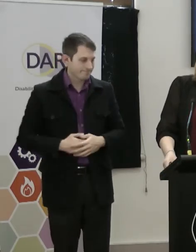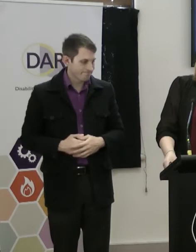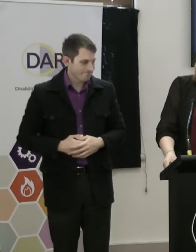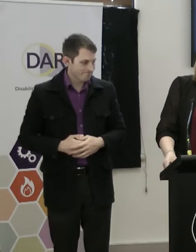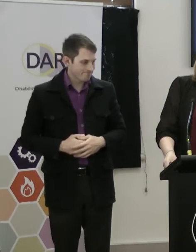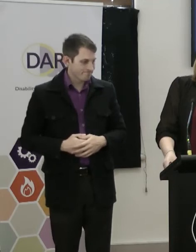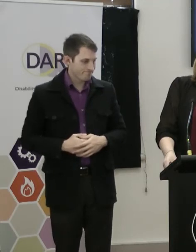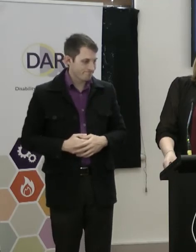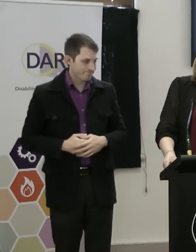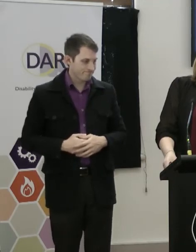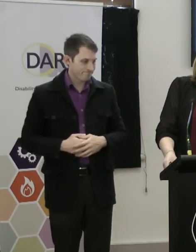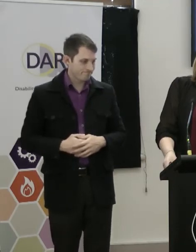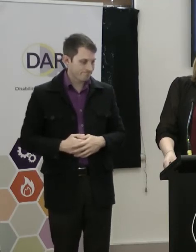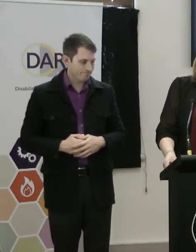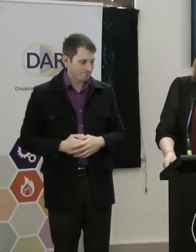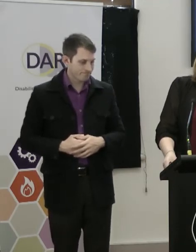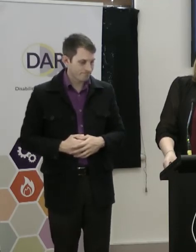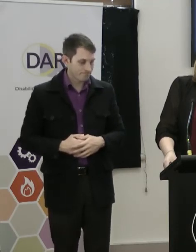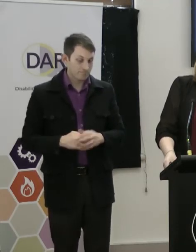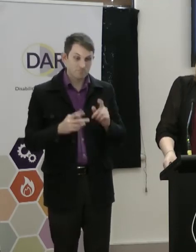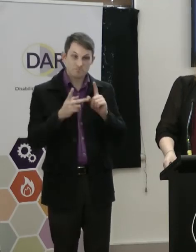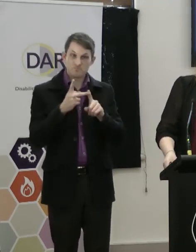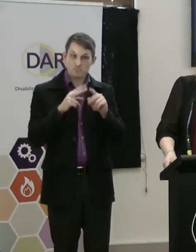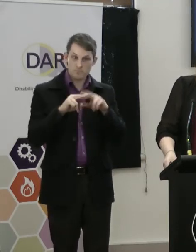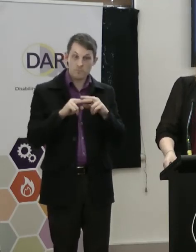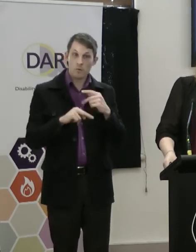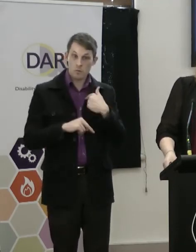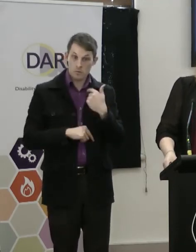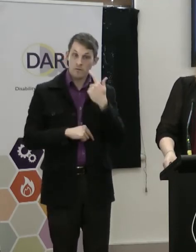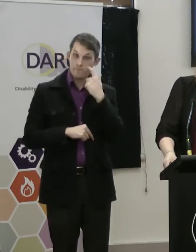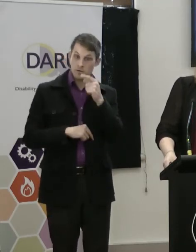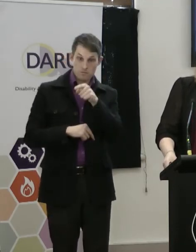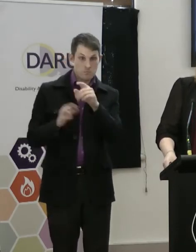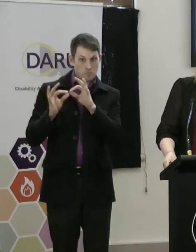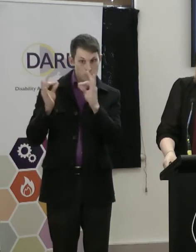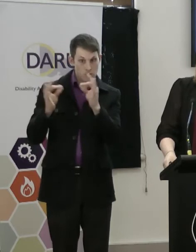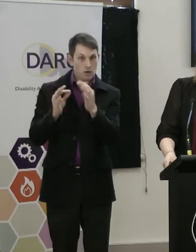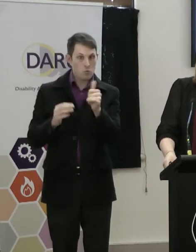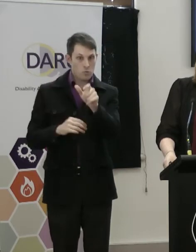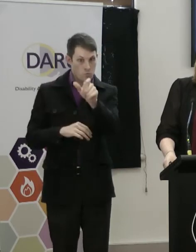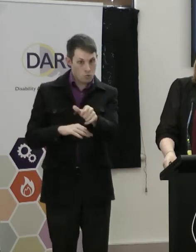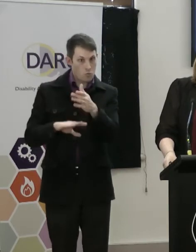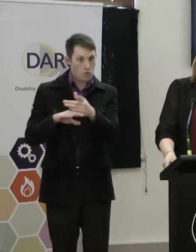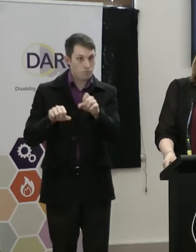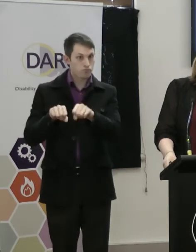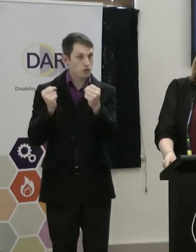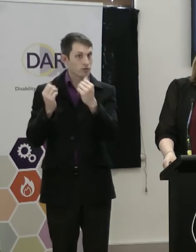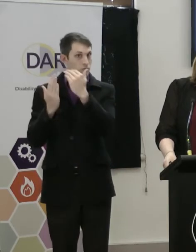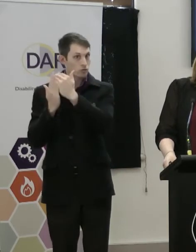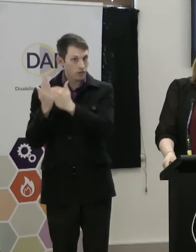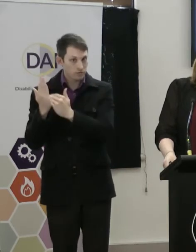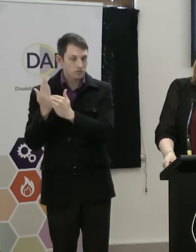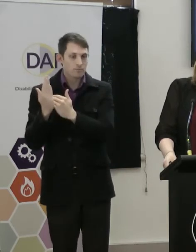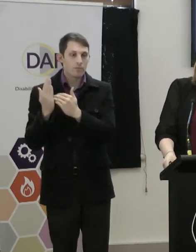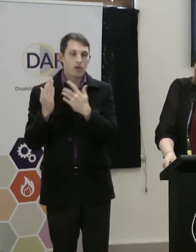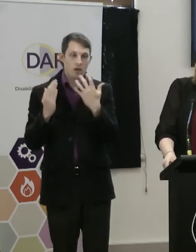We can take a range of actions if we find that a provider or individual worker has breached the Code of Conduct, and we'll go through that a little